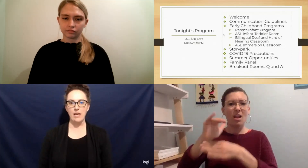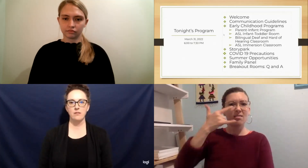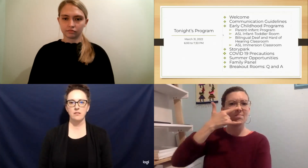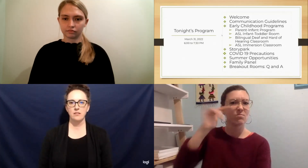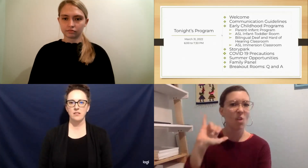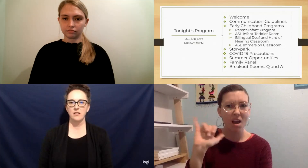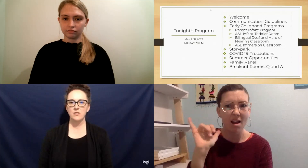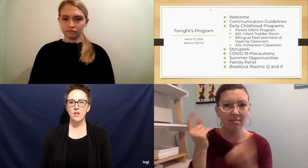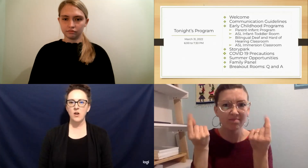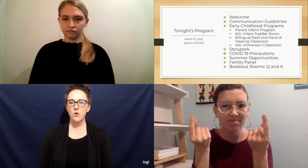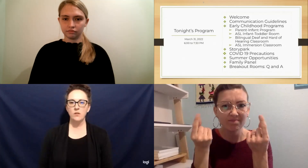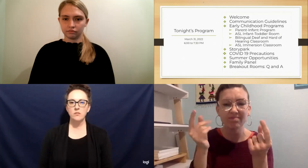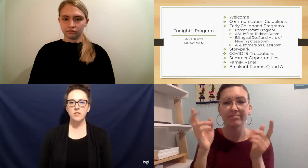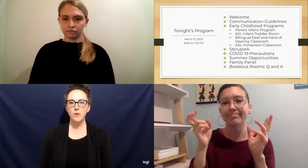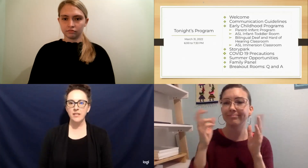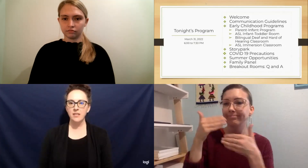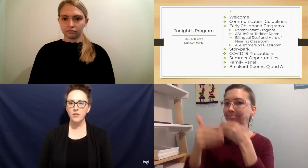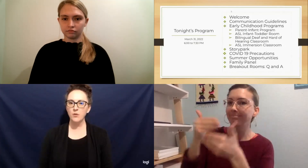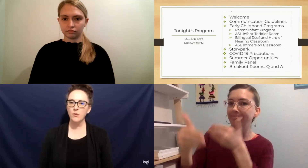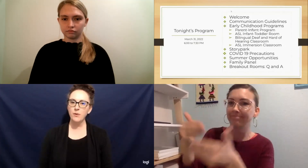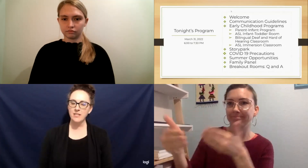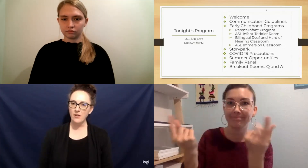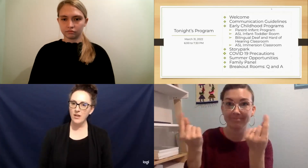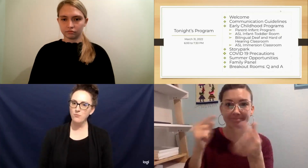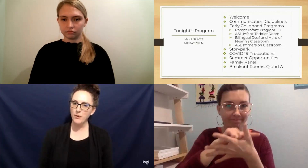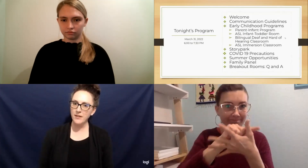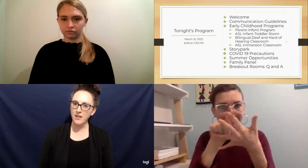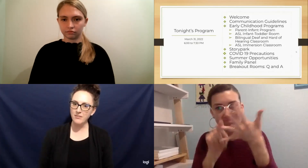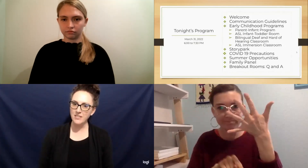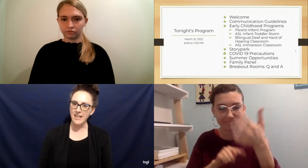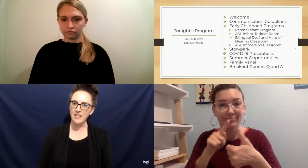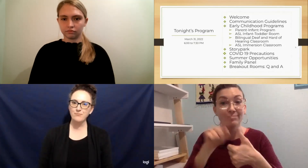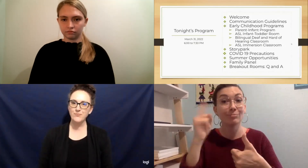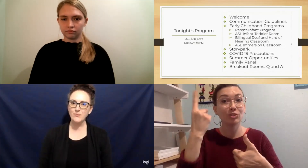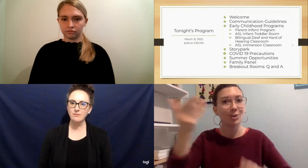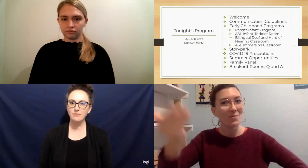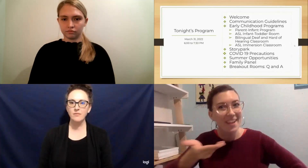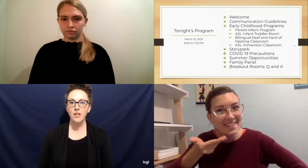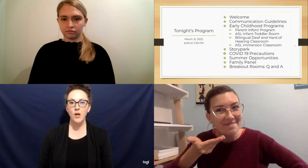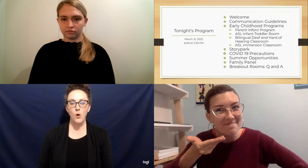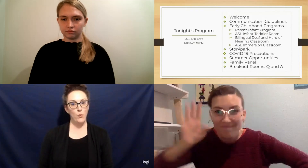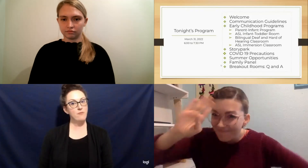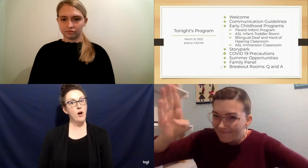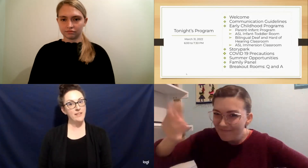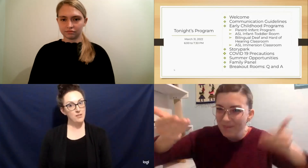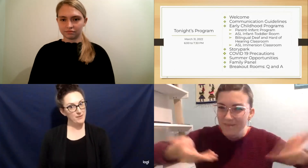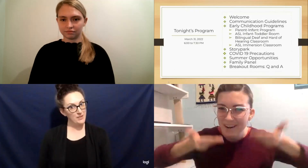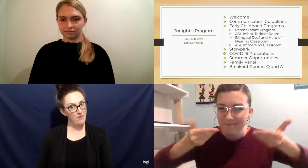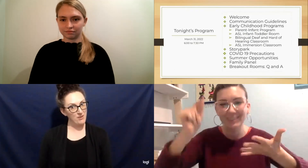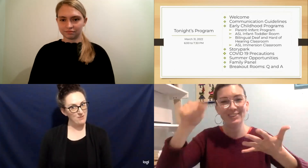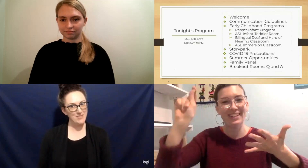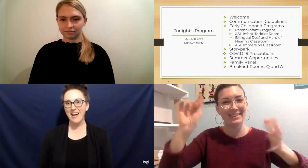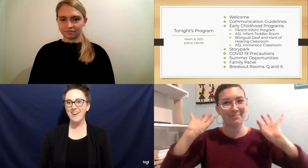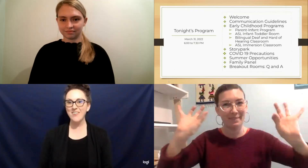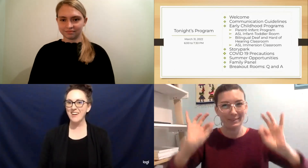Okay, so just want to give you the rundown of what we're going to cover tonight. We've already completed the